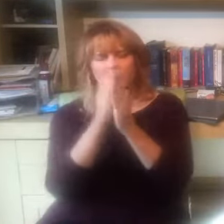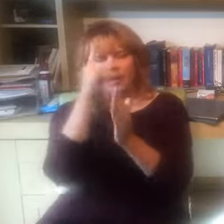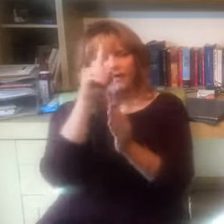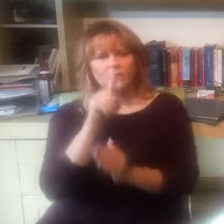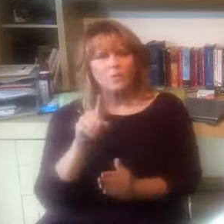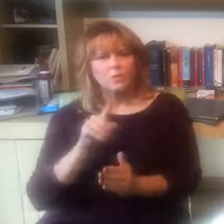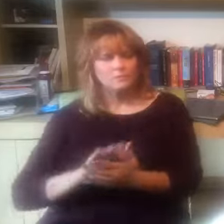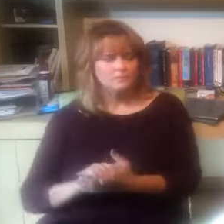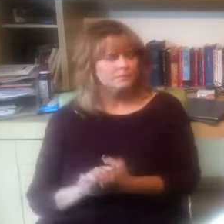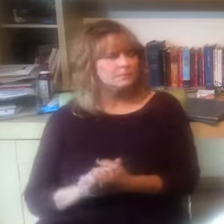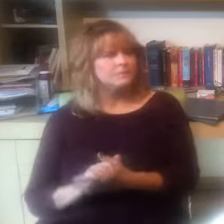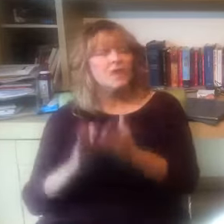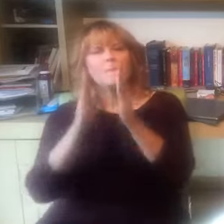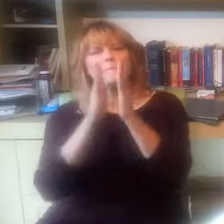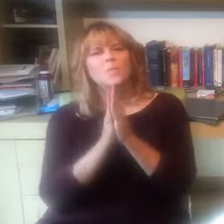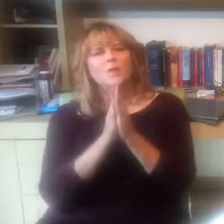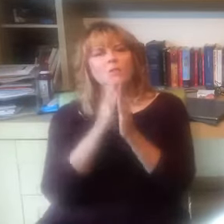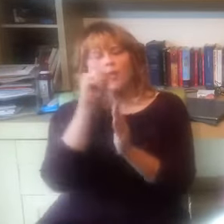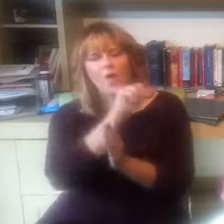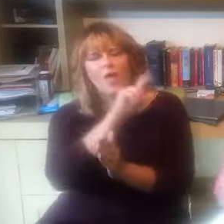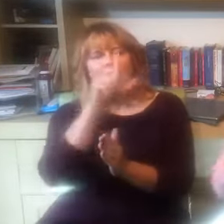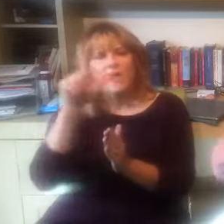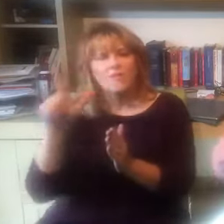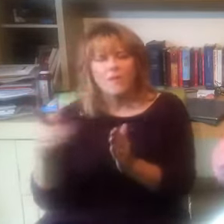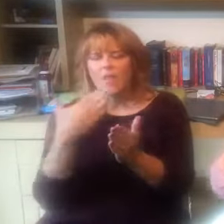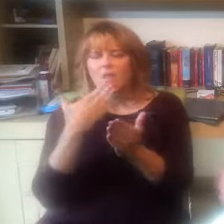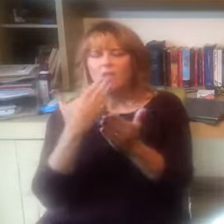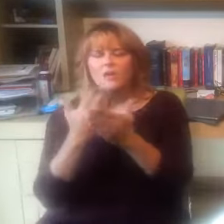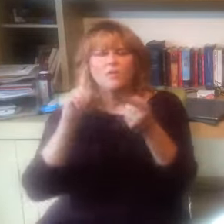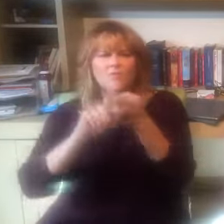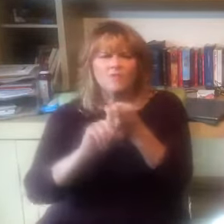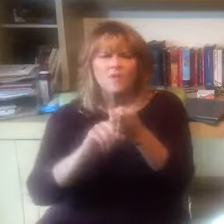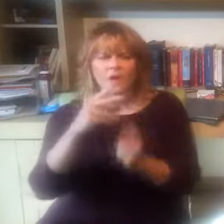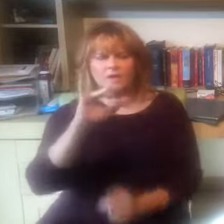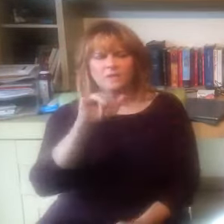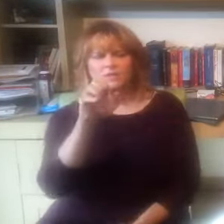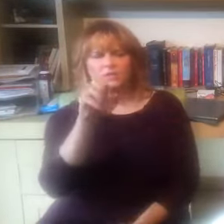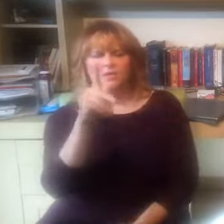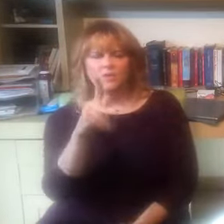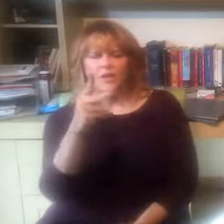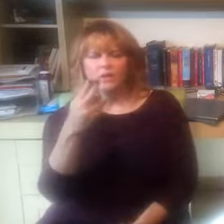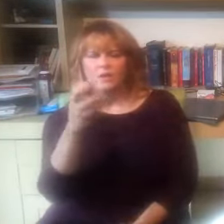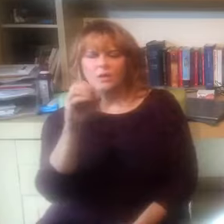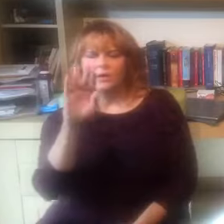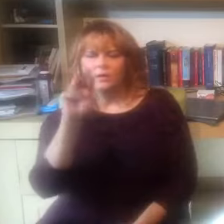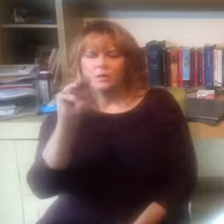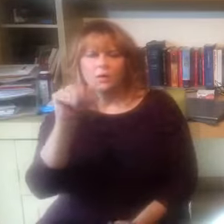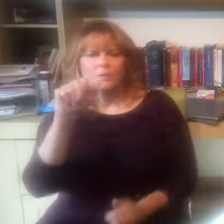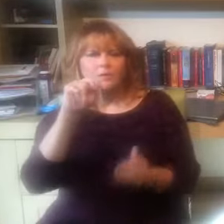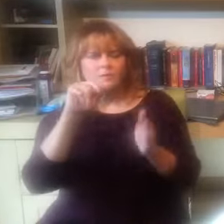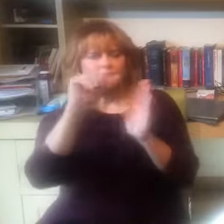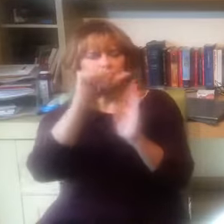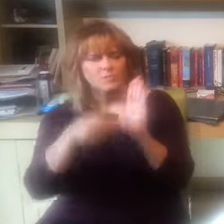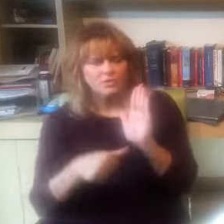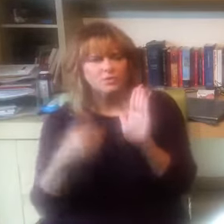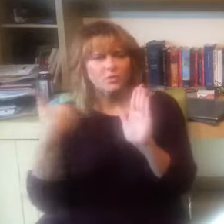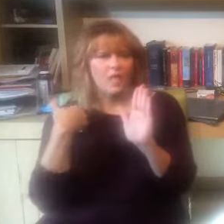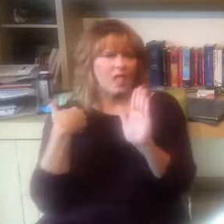we're going to pray for all of you. I have a good friend, Jack Herman, that went through surgery this week.